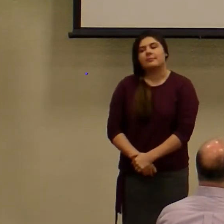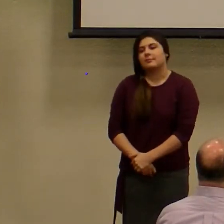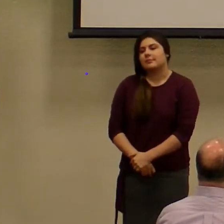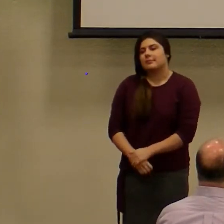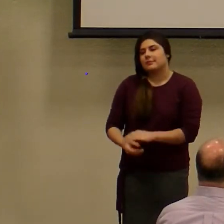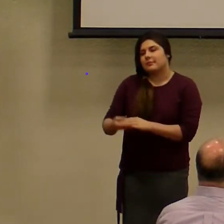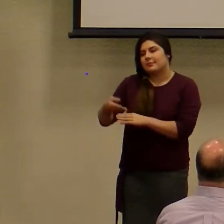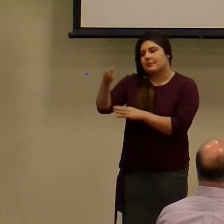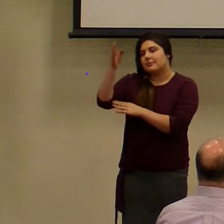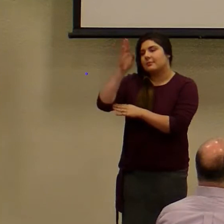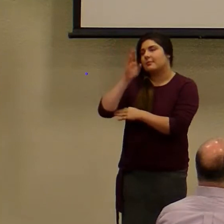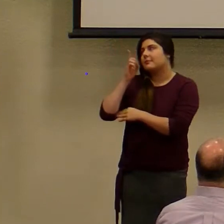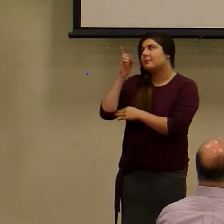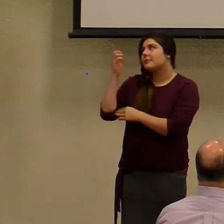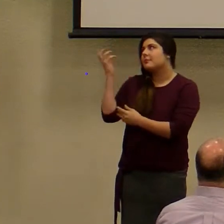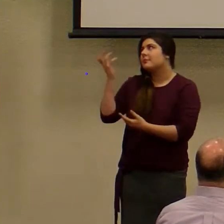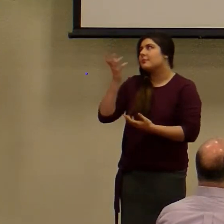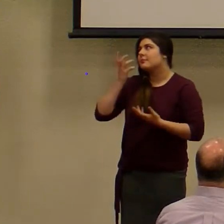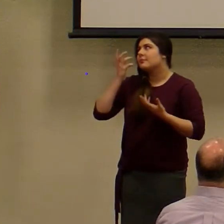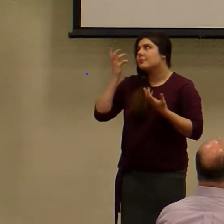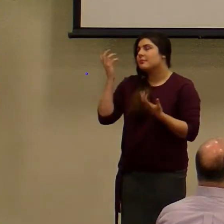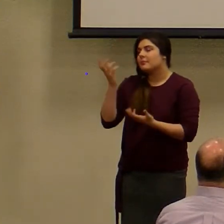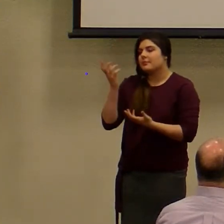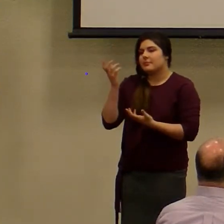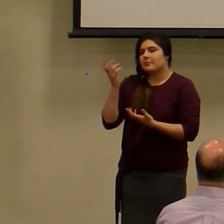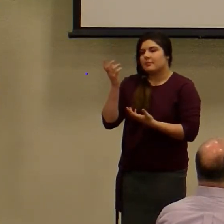God is an awesome, awesome God.